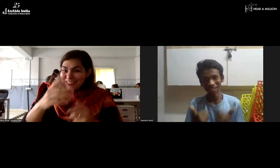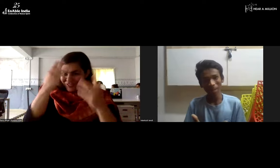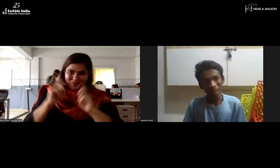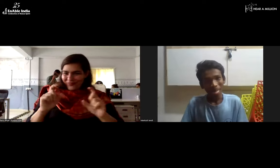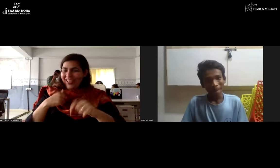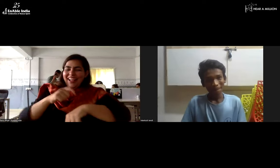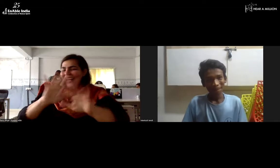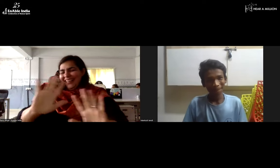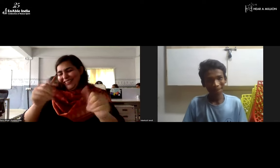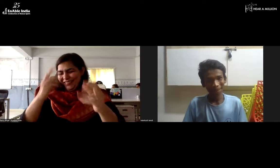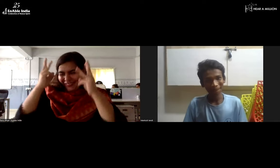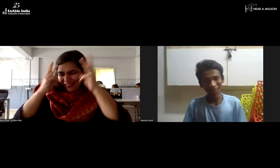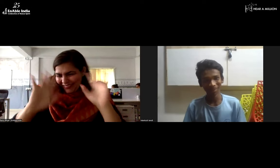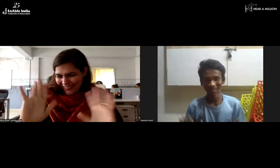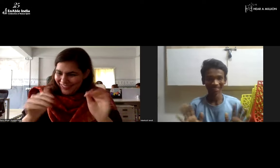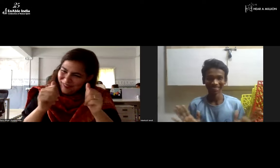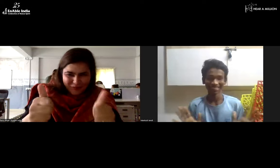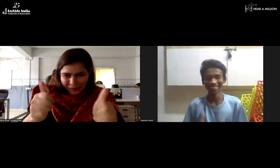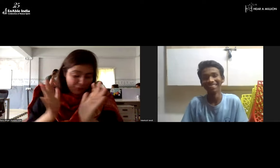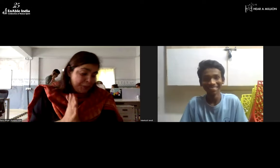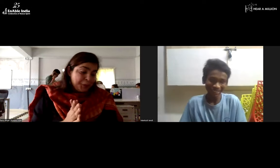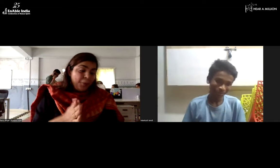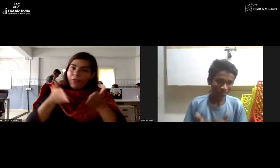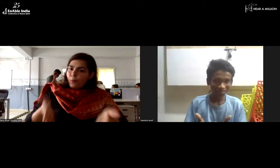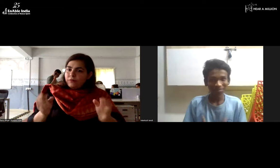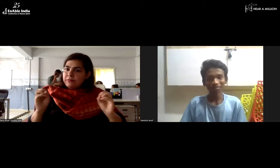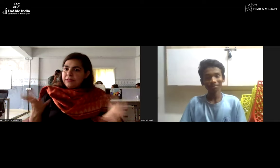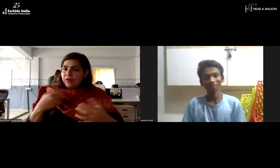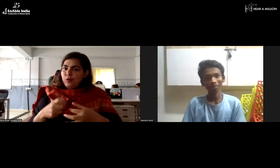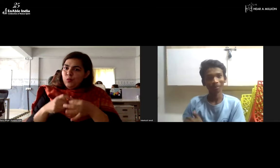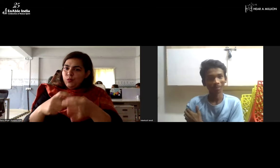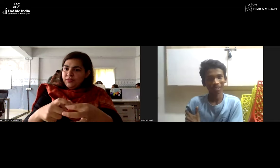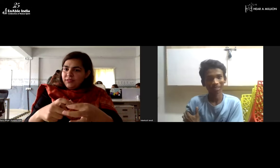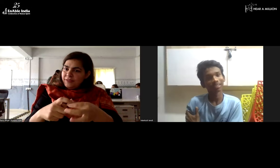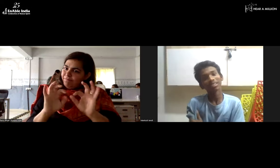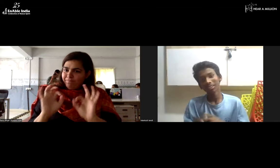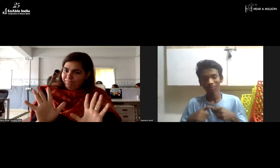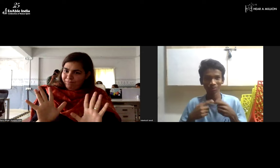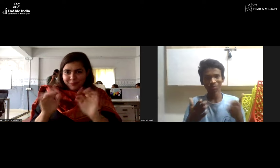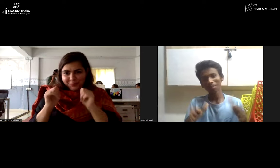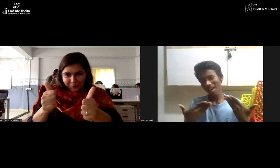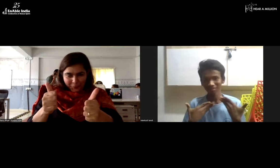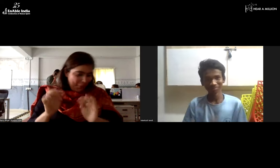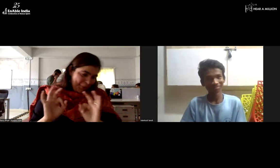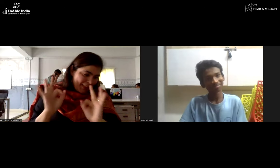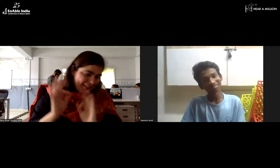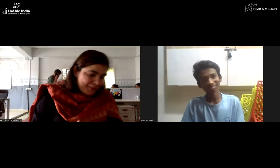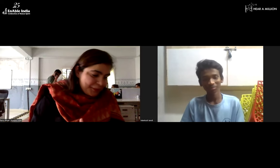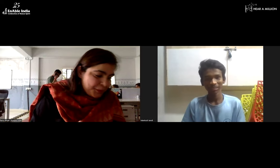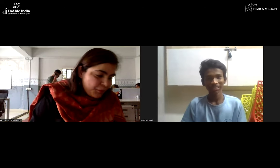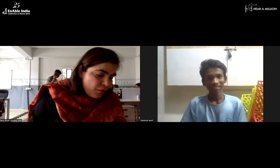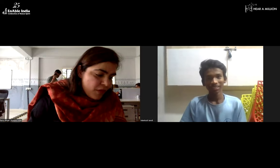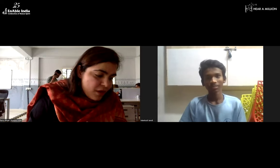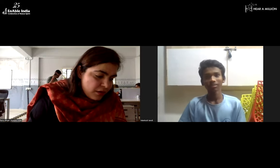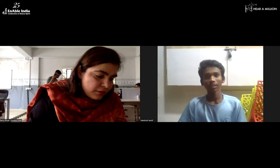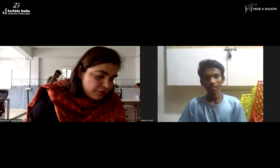teacher. I would want to take up D.Ed and try becoming a teacher and teach a lot of kids. Yeah, that is what I